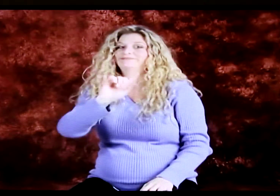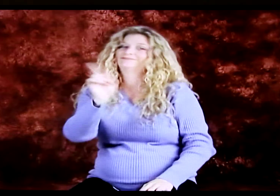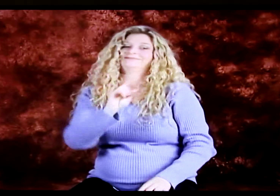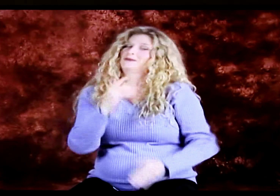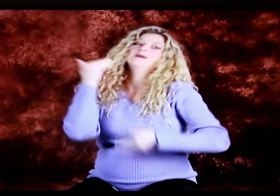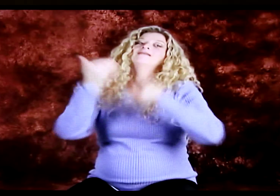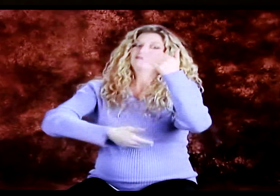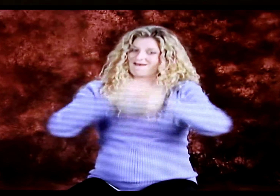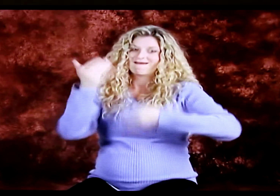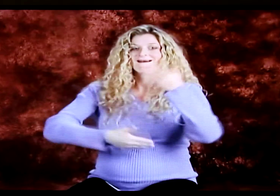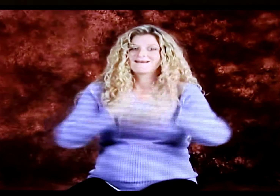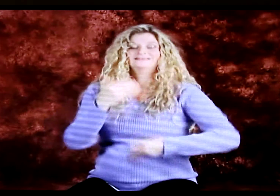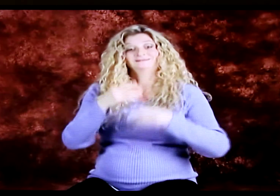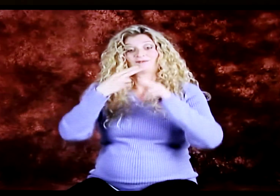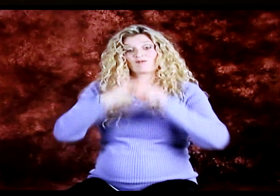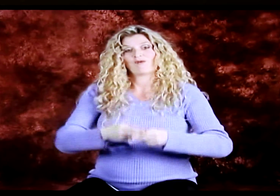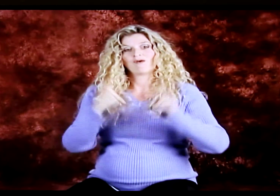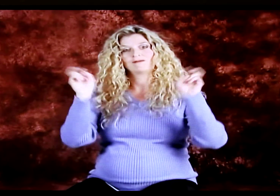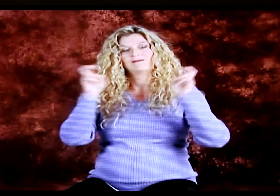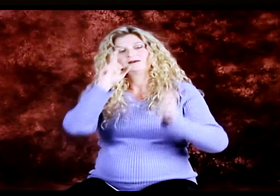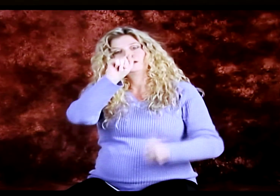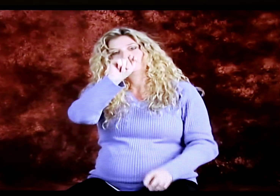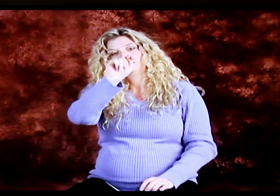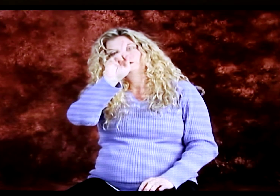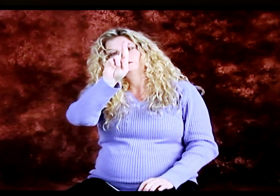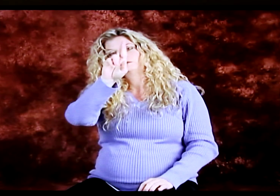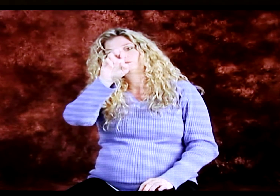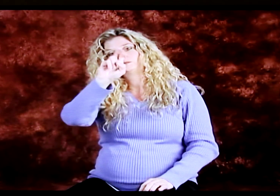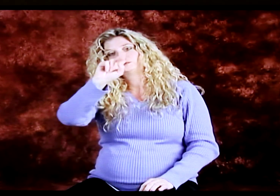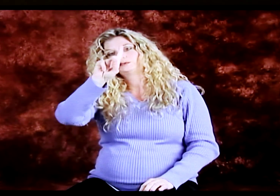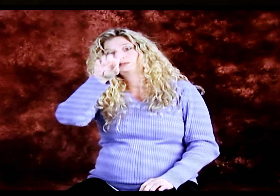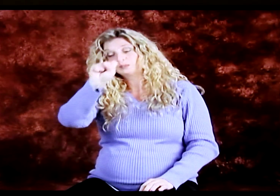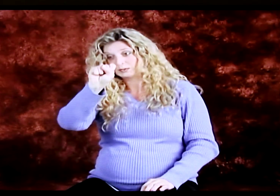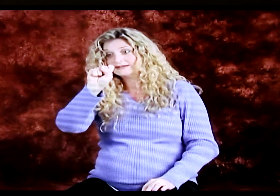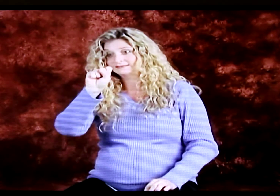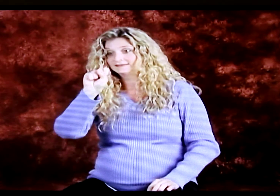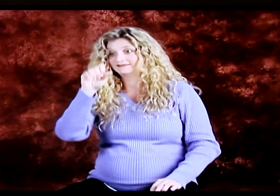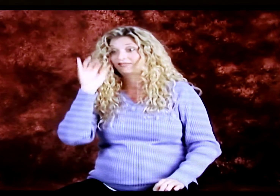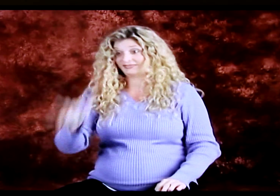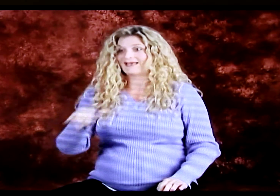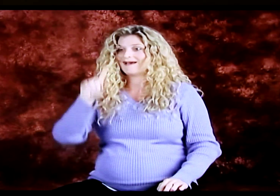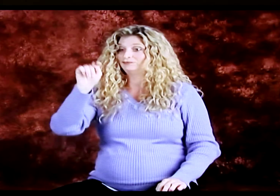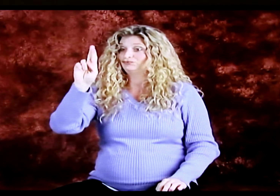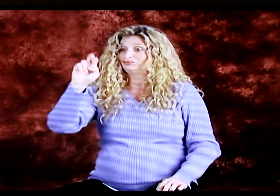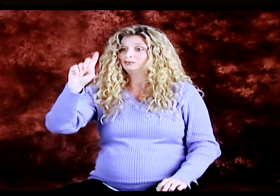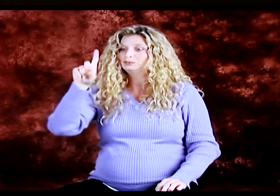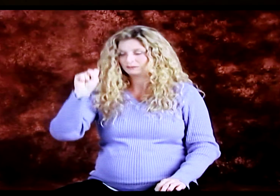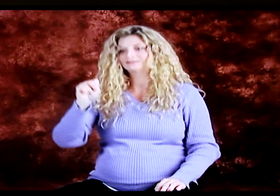And fashion is not slow, it's a very fast process. We look at things called trends.